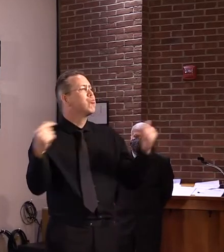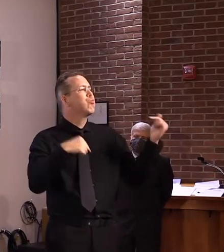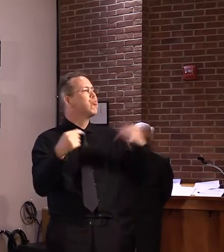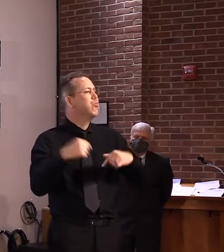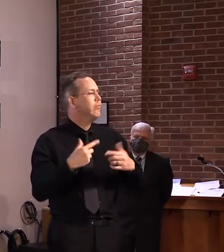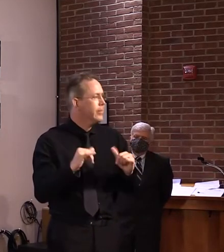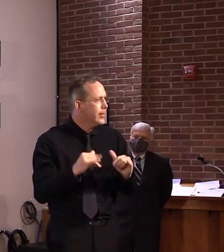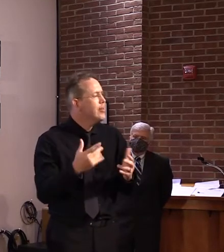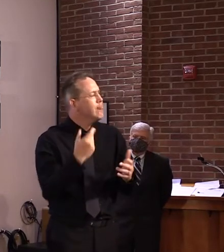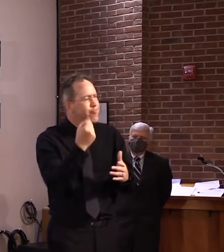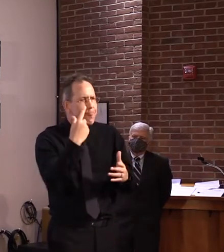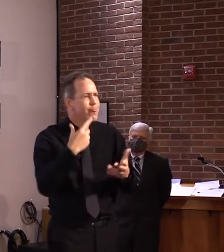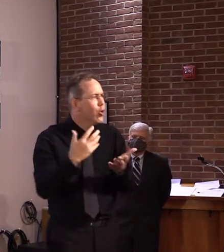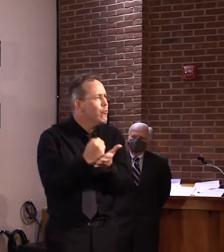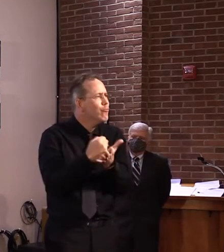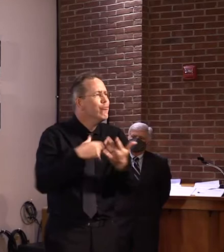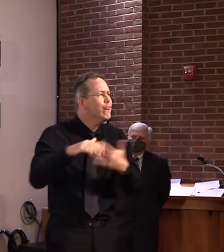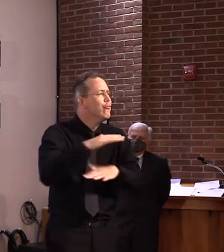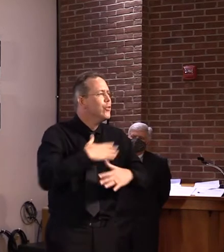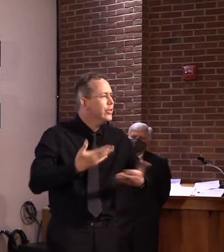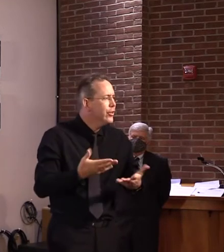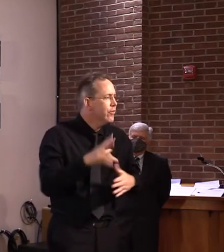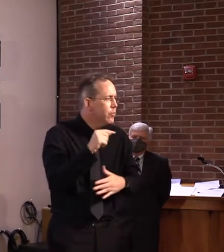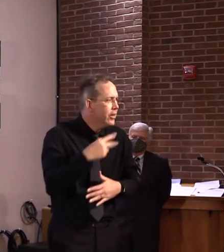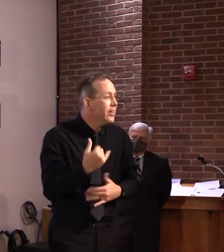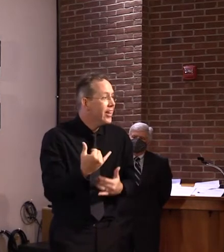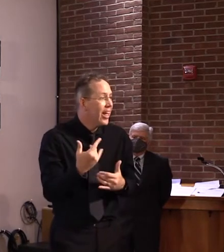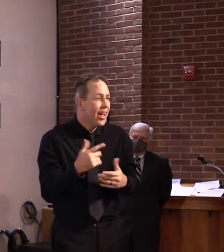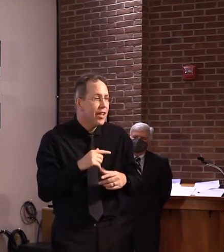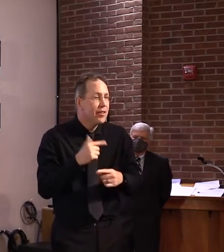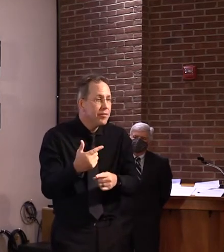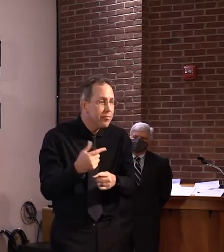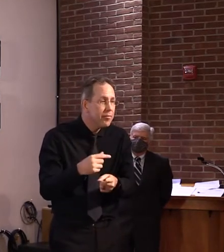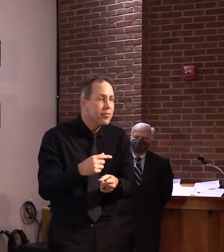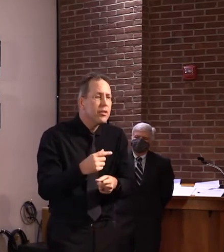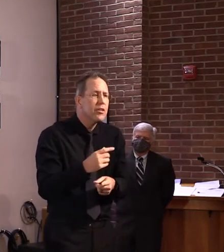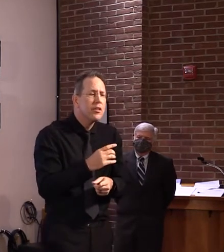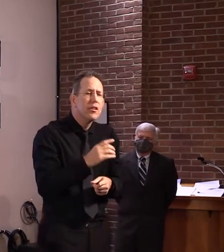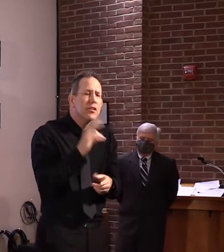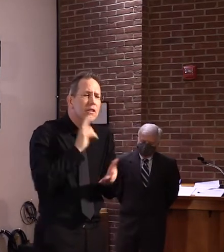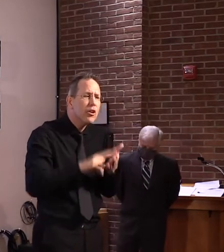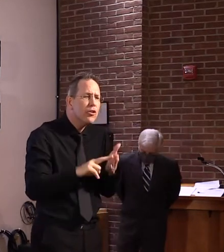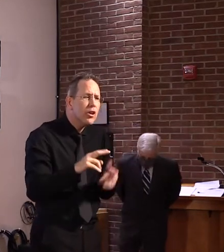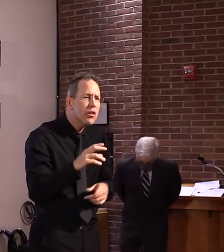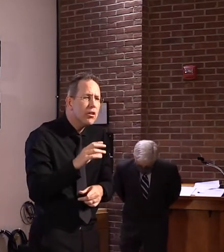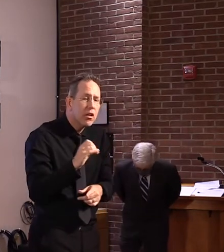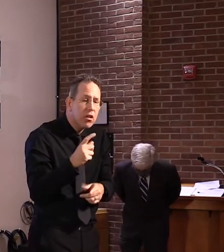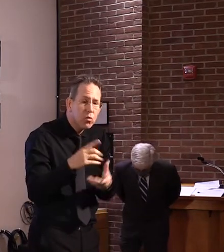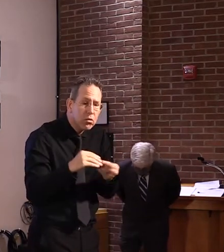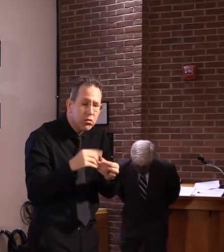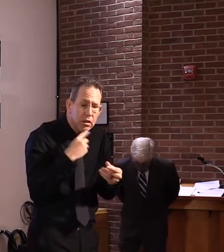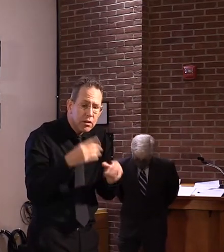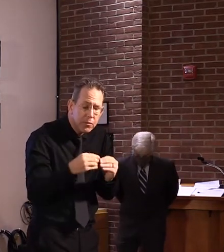Vermont. Commissioner or Secretary Curley, do you have anything to add to the marketing?